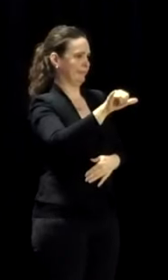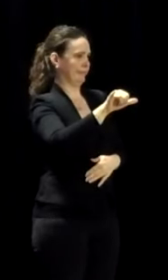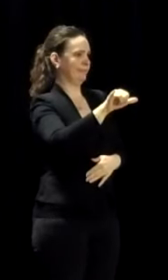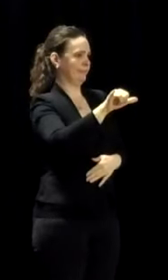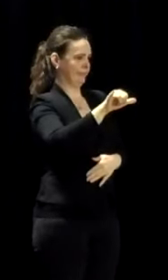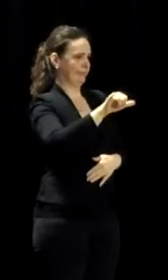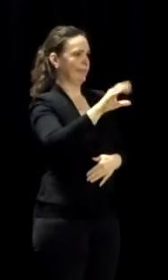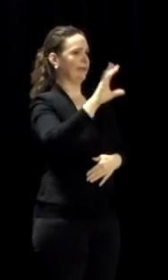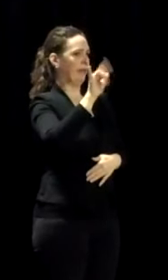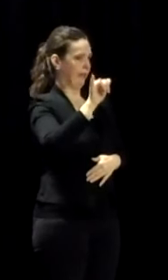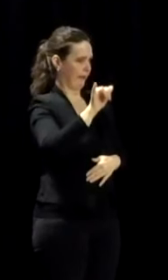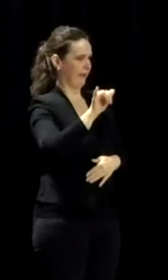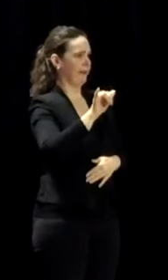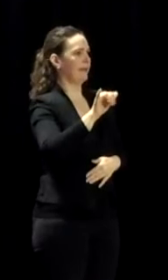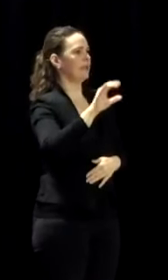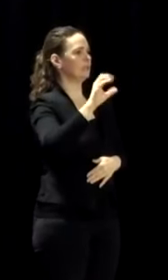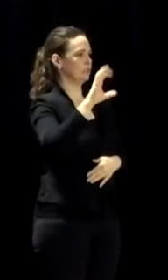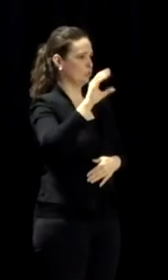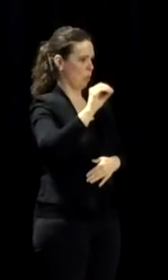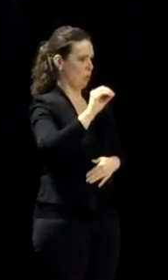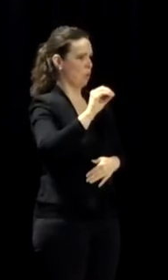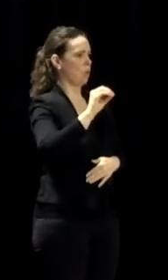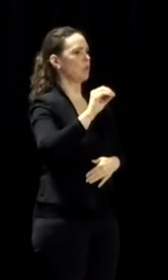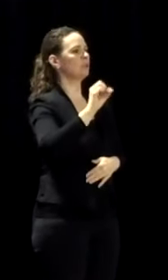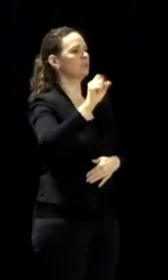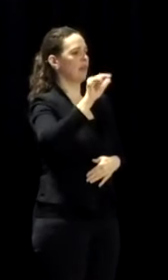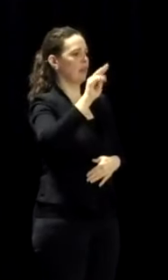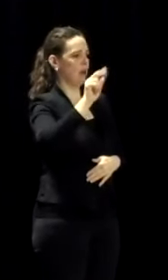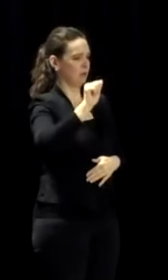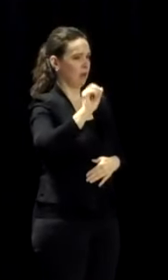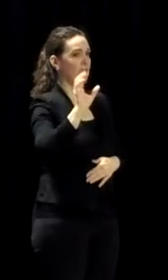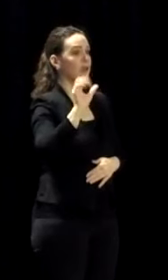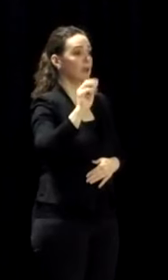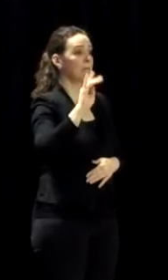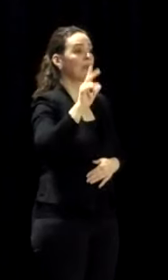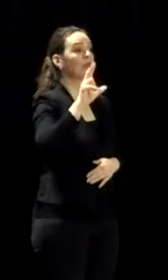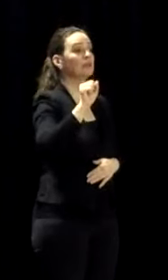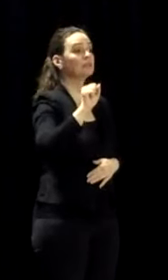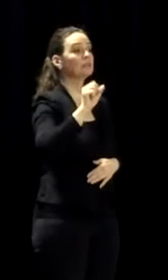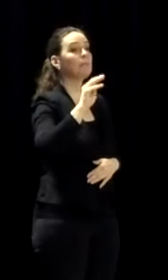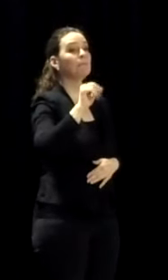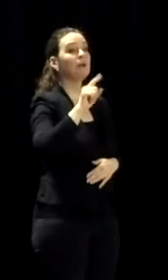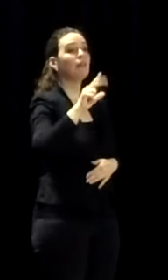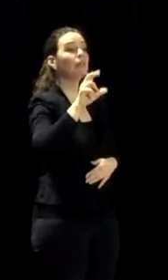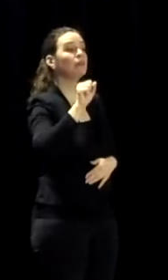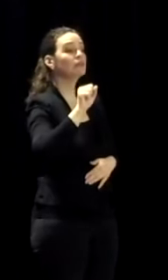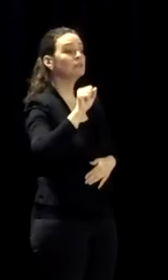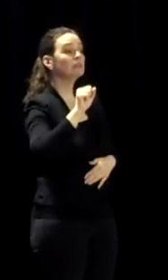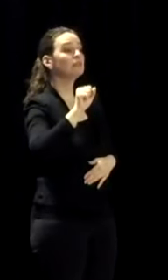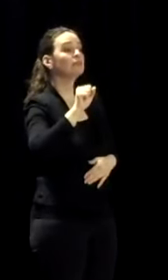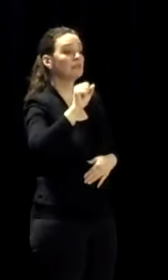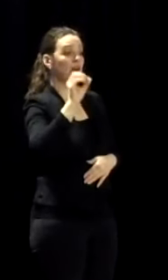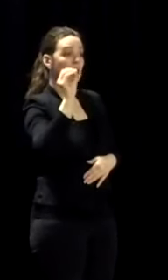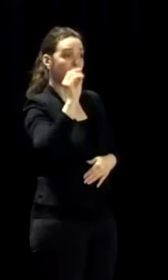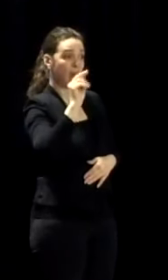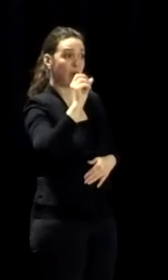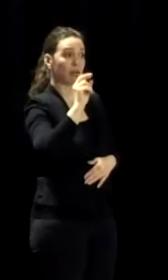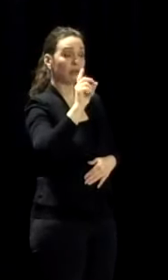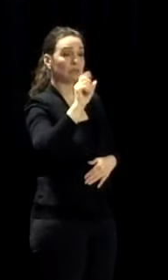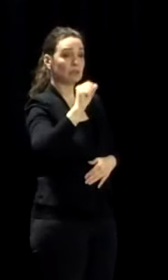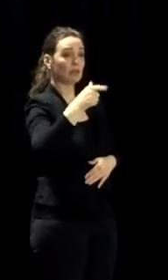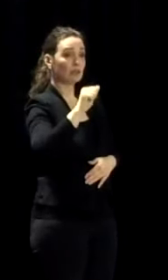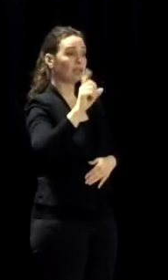of Manlius; 6, Town of Onondaga; 5, Town of DeWitt; 4, Town of Pompey; 3, Town of Lysander;